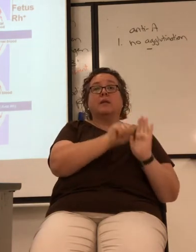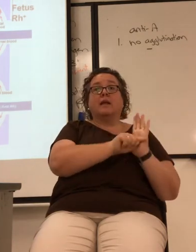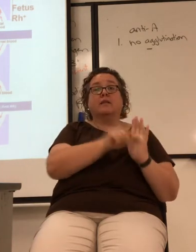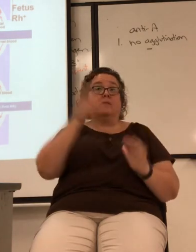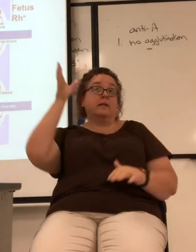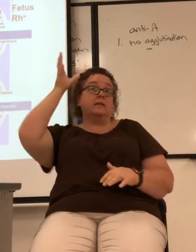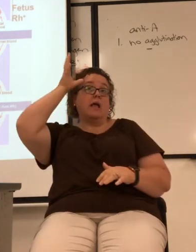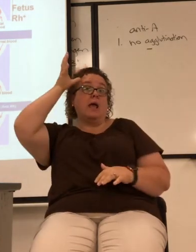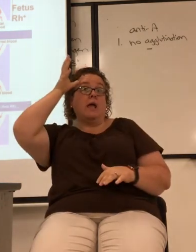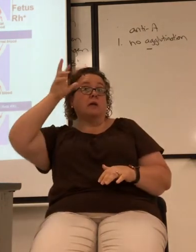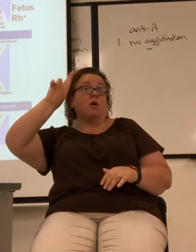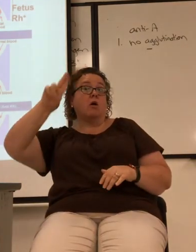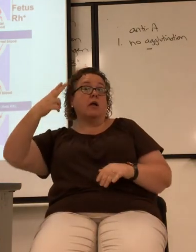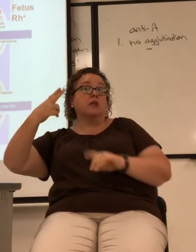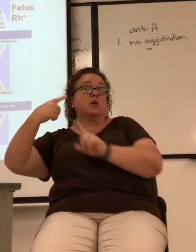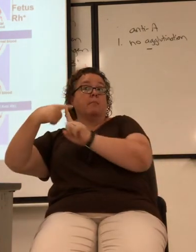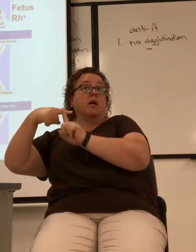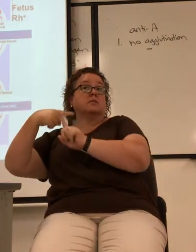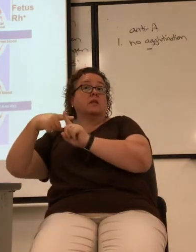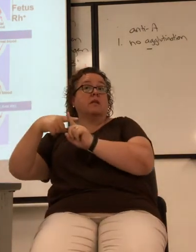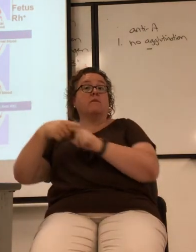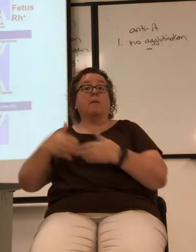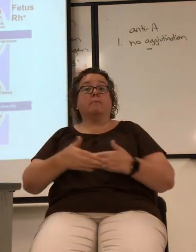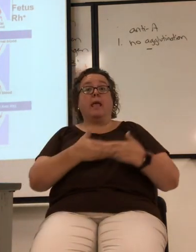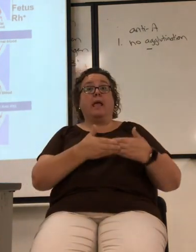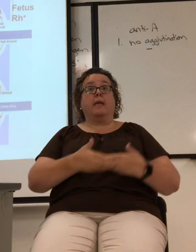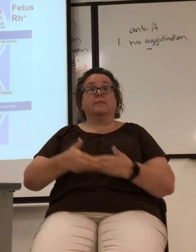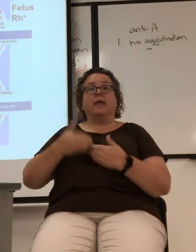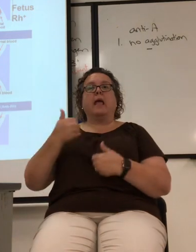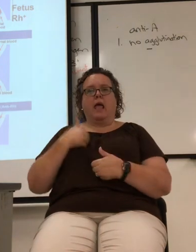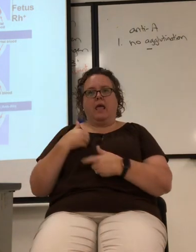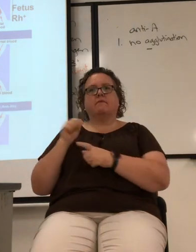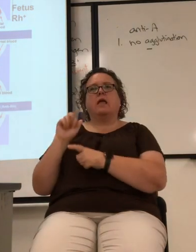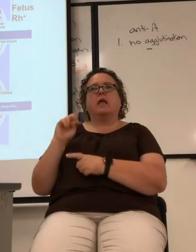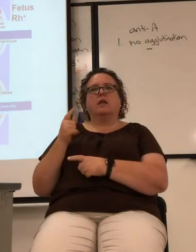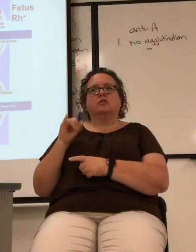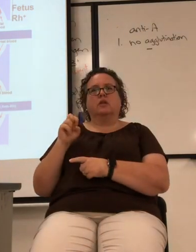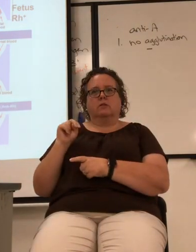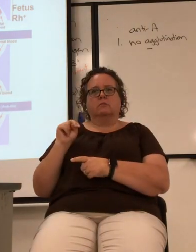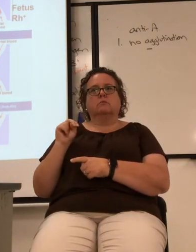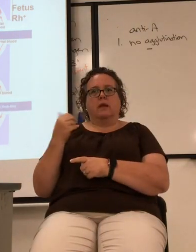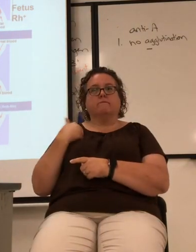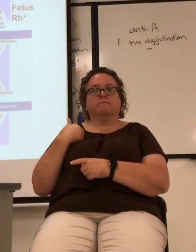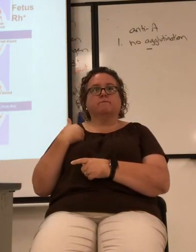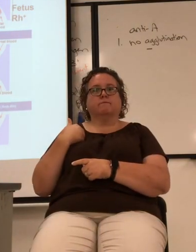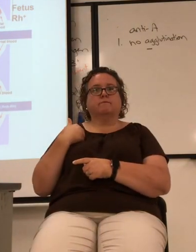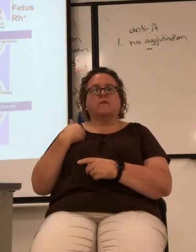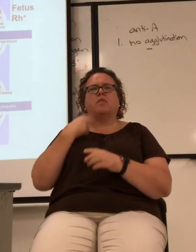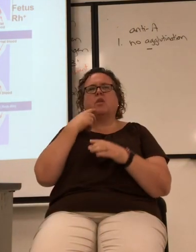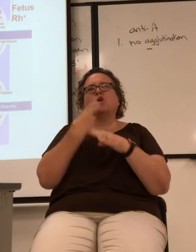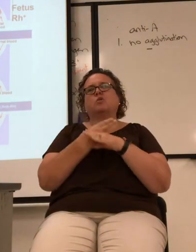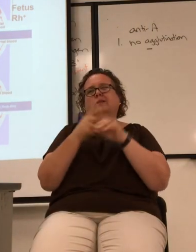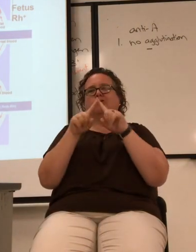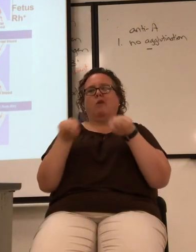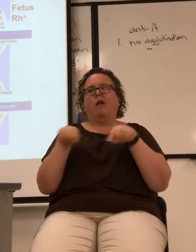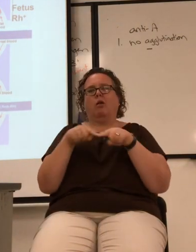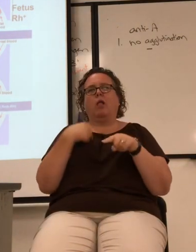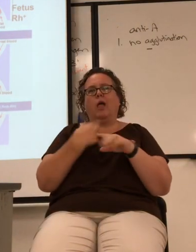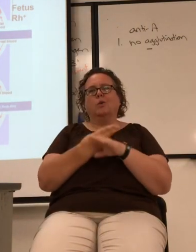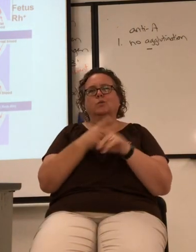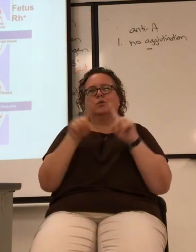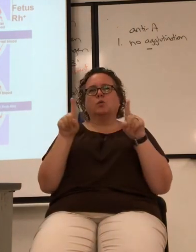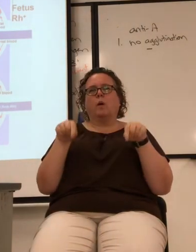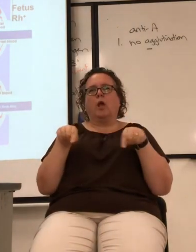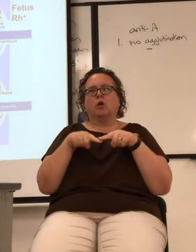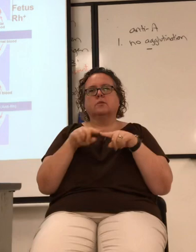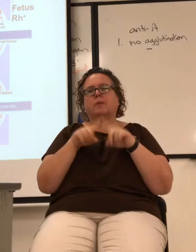Rh positive, so baby has that antigen, okay? They're using triangles, I use squares for it, but the point